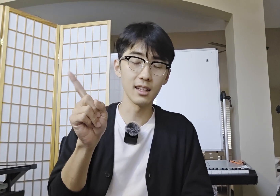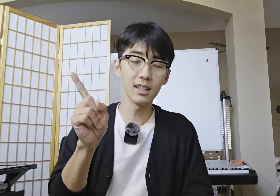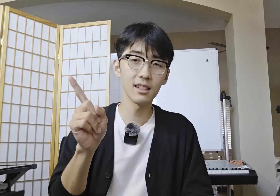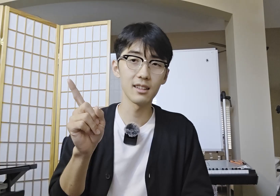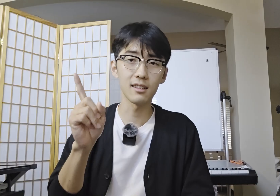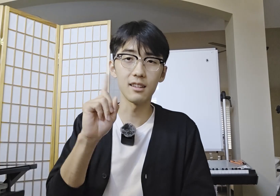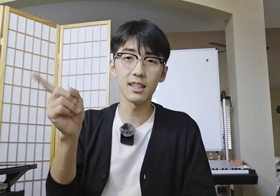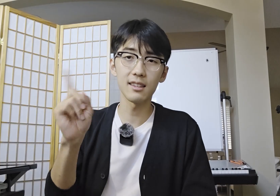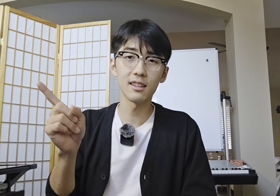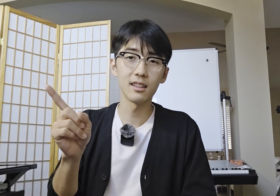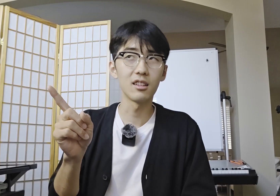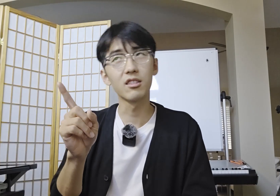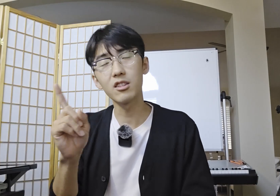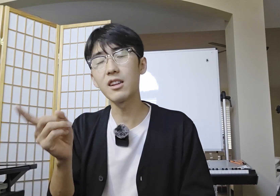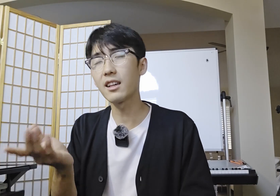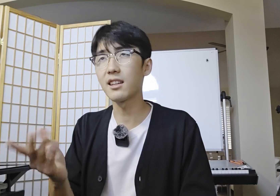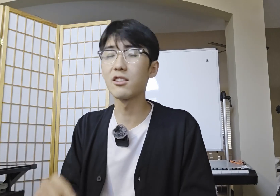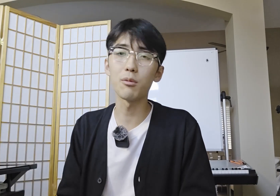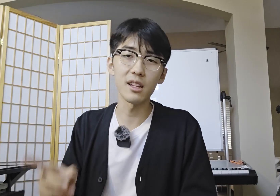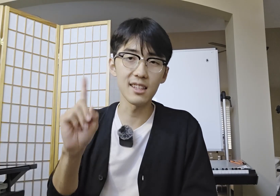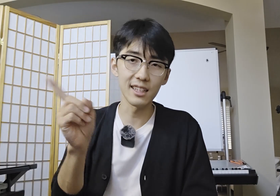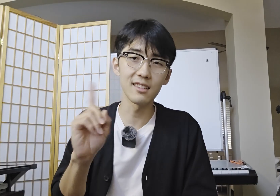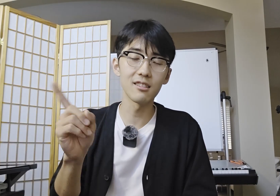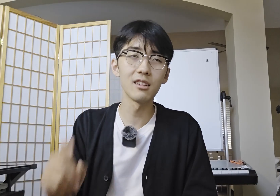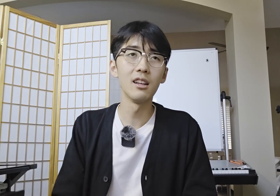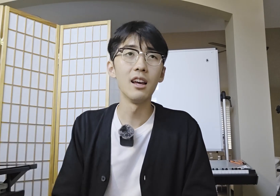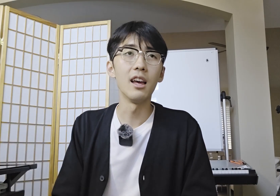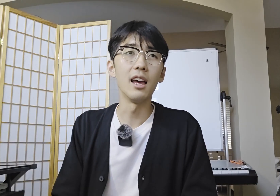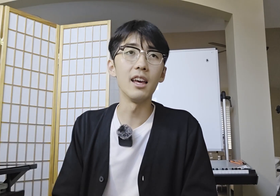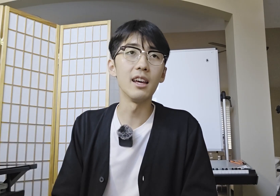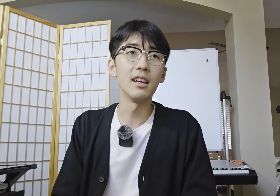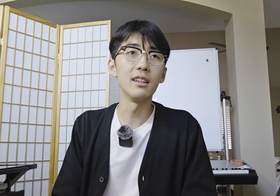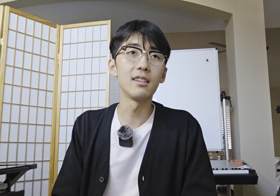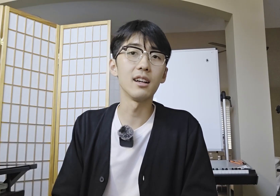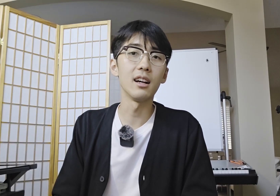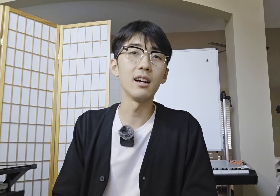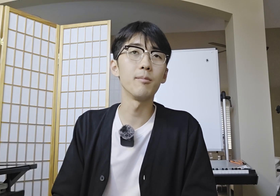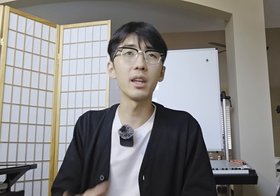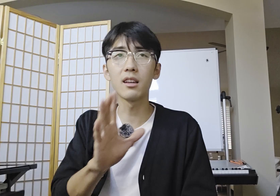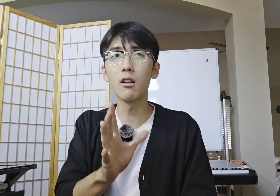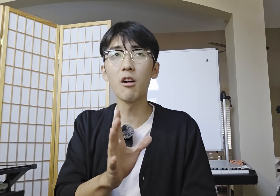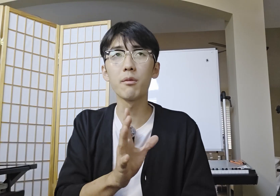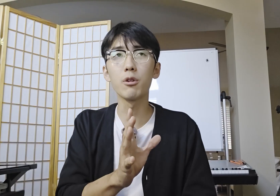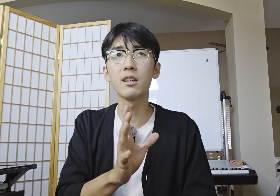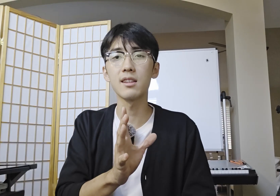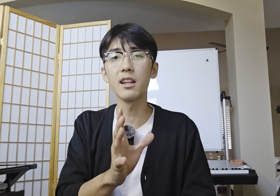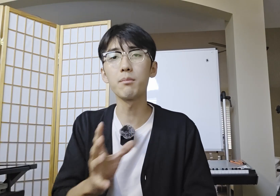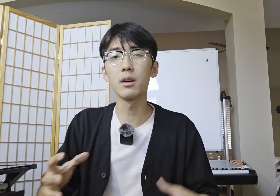nani. So nani. So I guess that's interpreted as nani suru. And they cut it off before he signed it, but